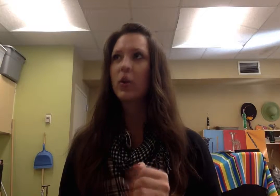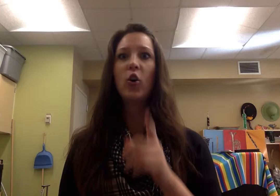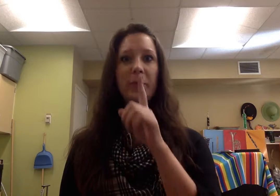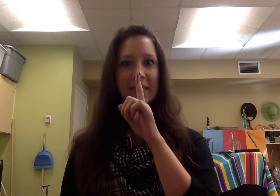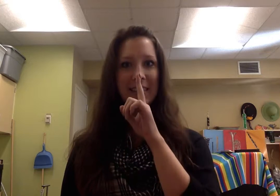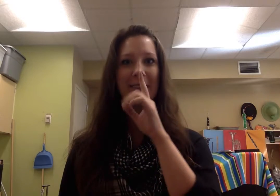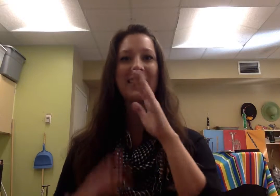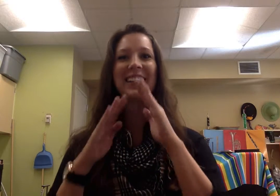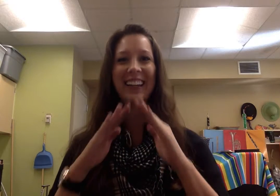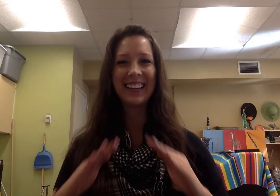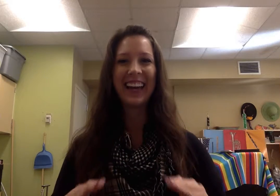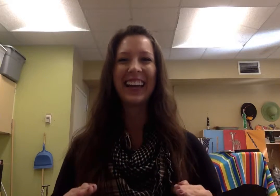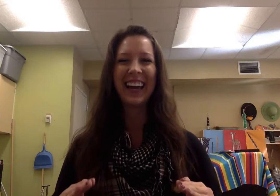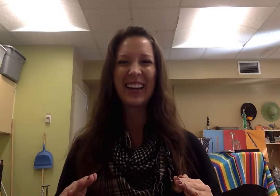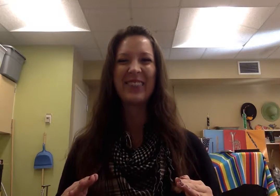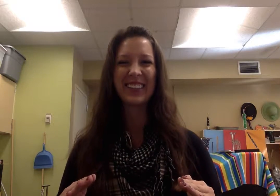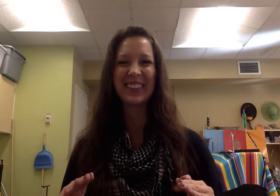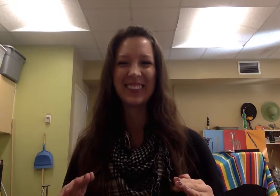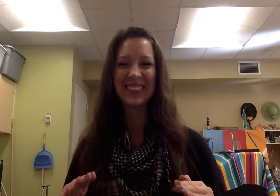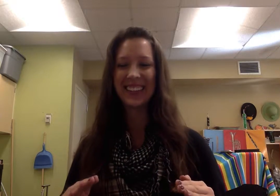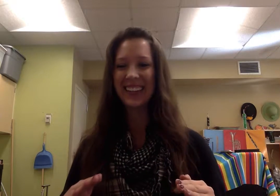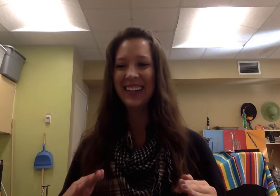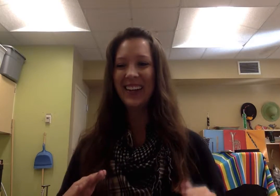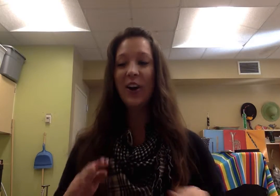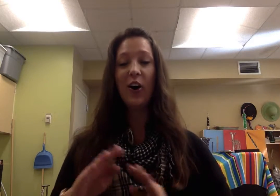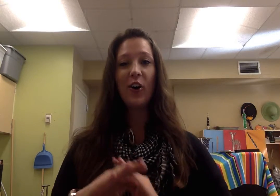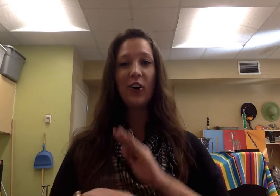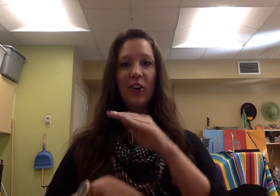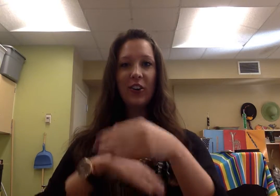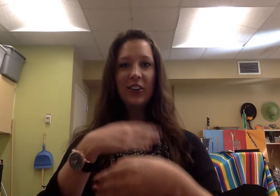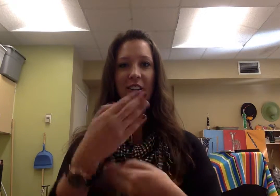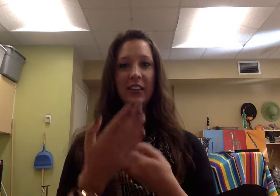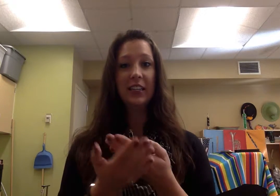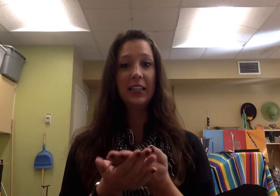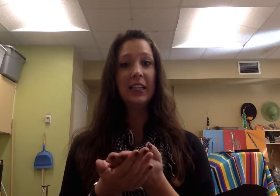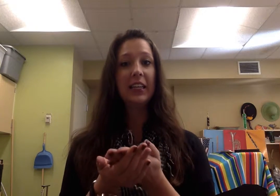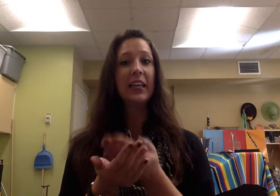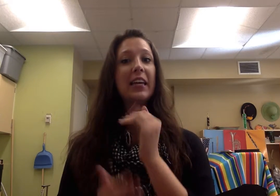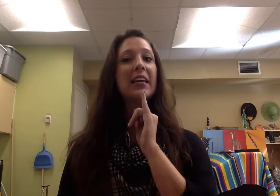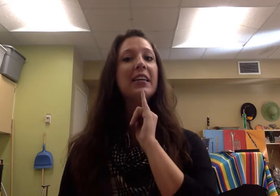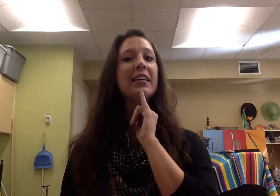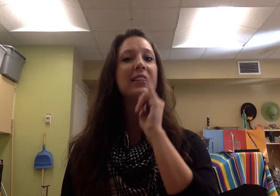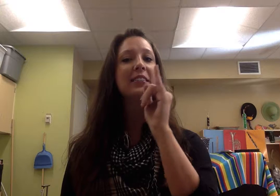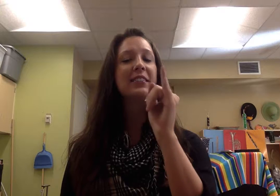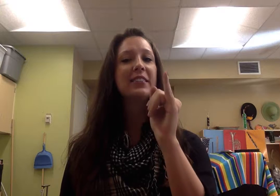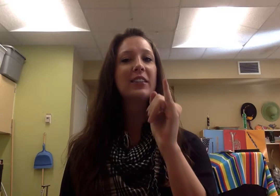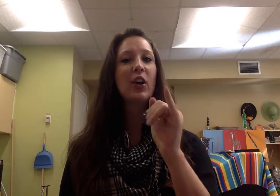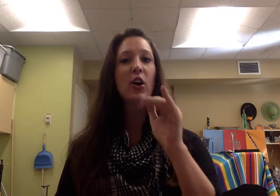Calm is the same as silent. I got confused there for a second. All is.